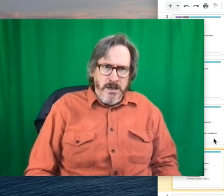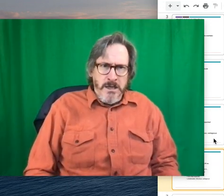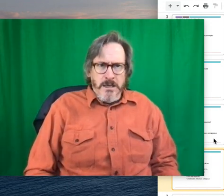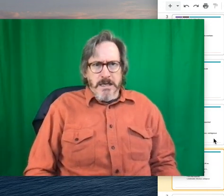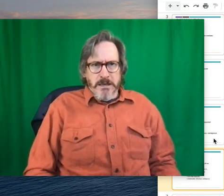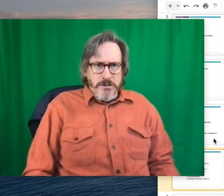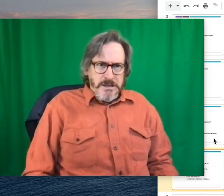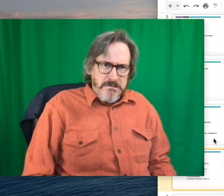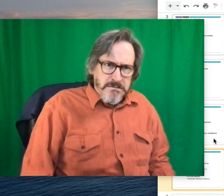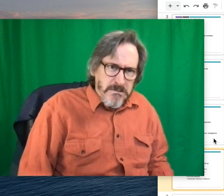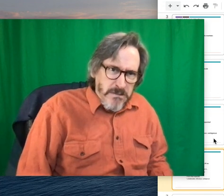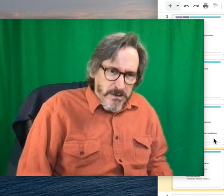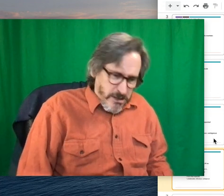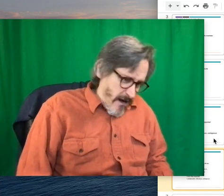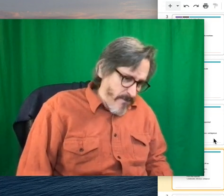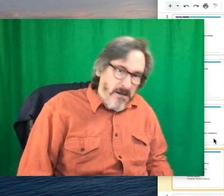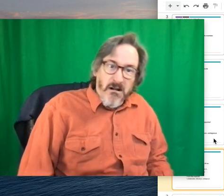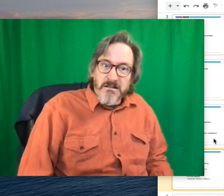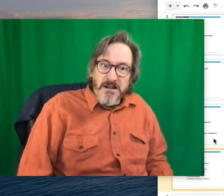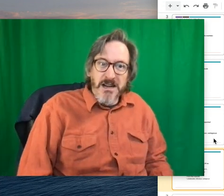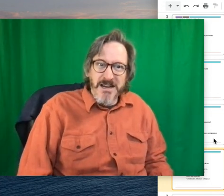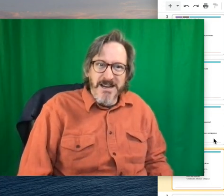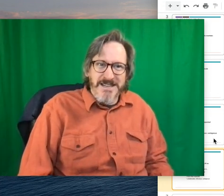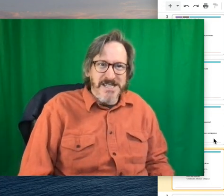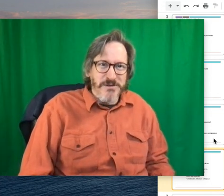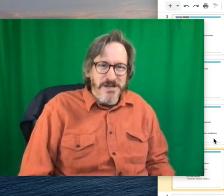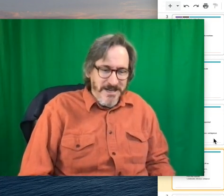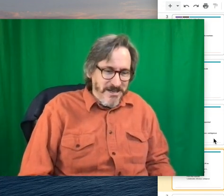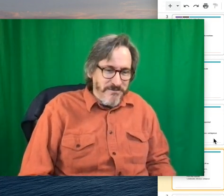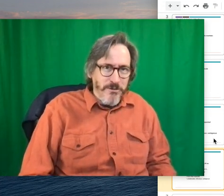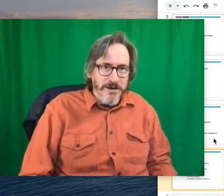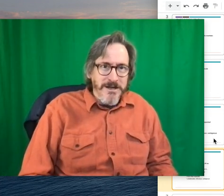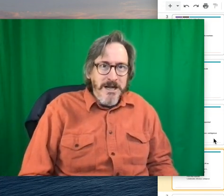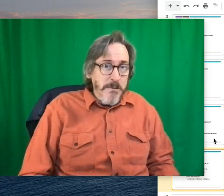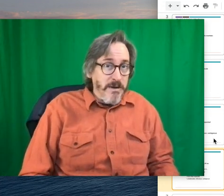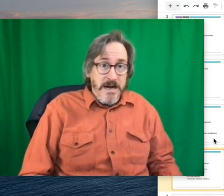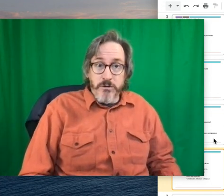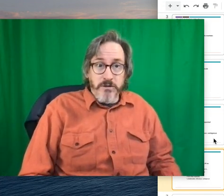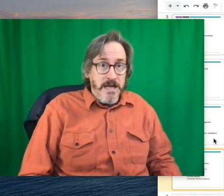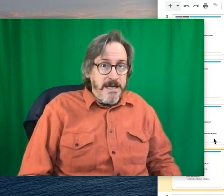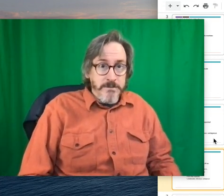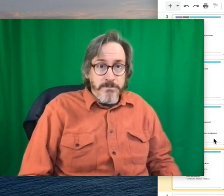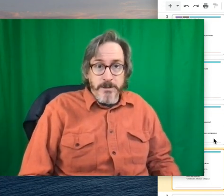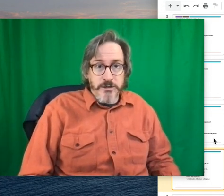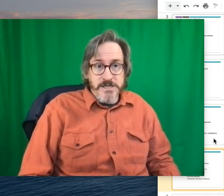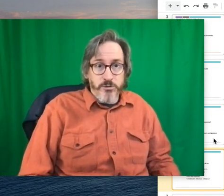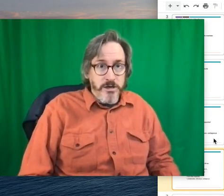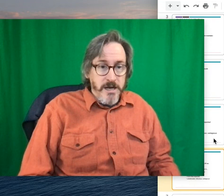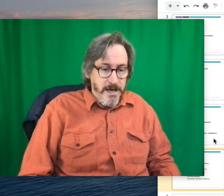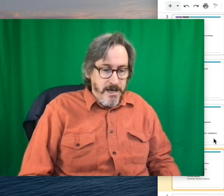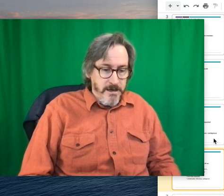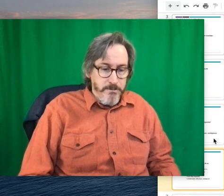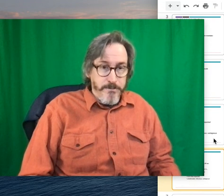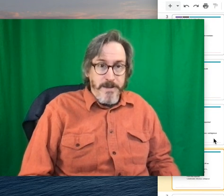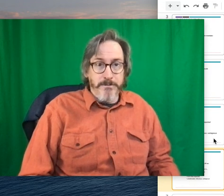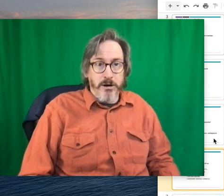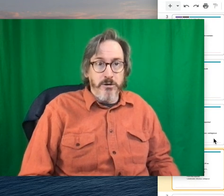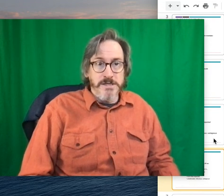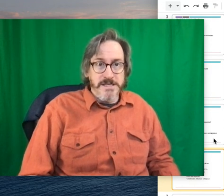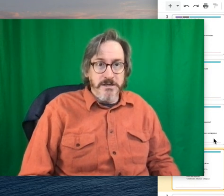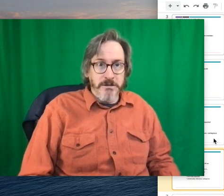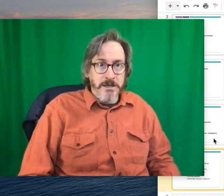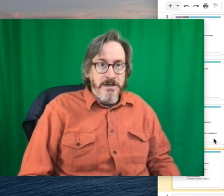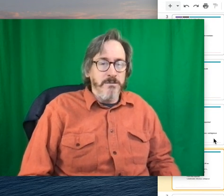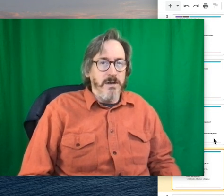then it was a crappy car because it was all I could afford. But I would rely on public transport and